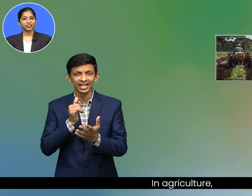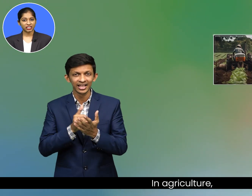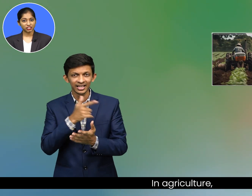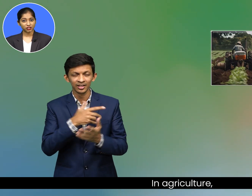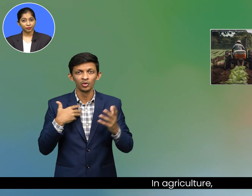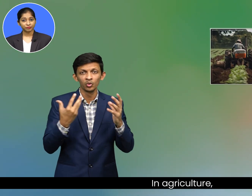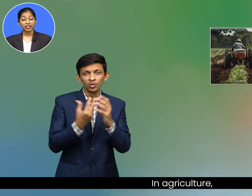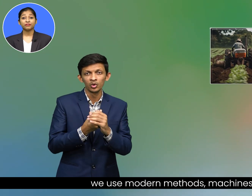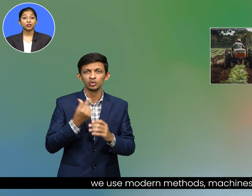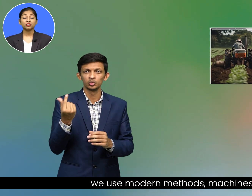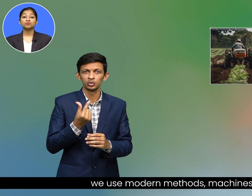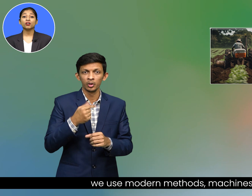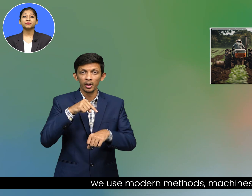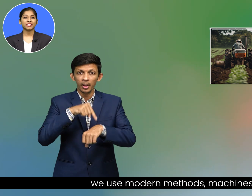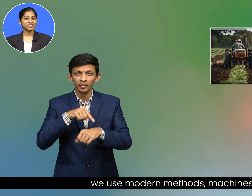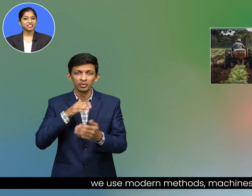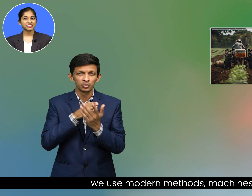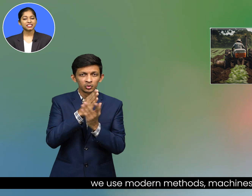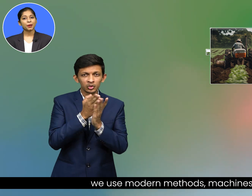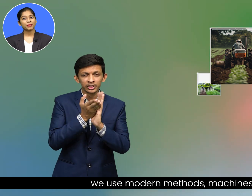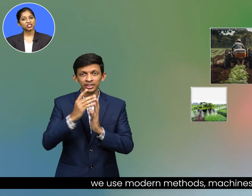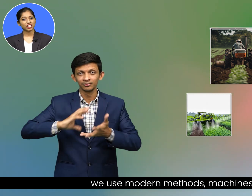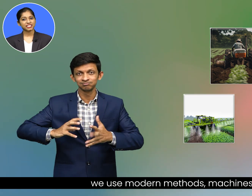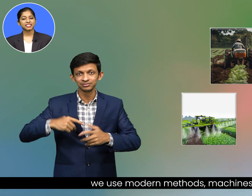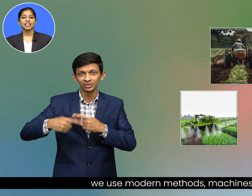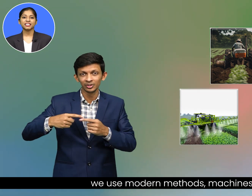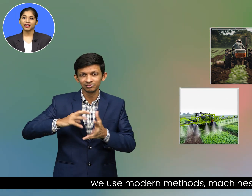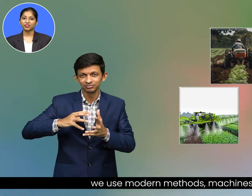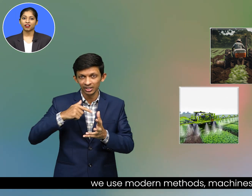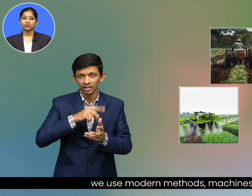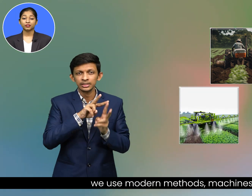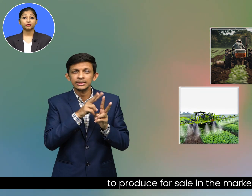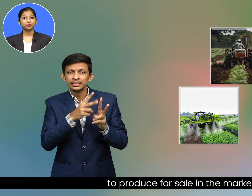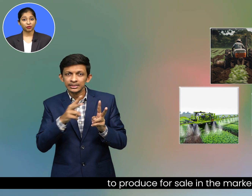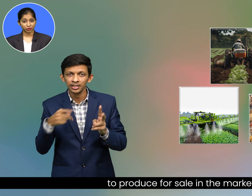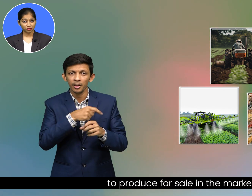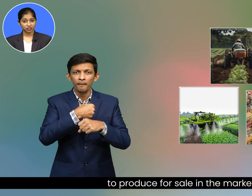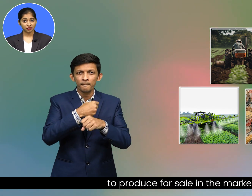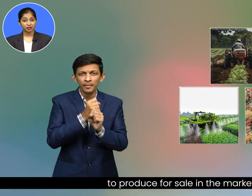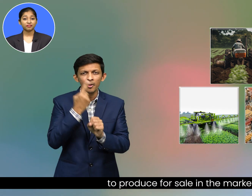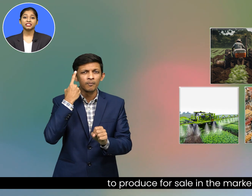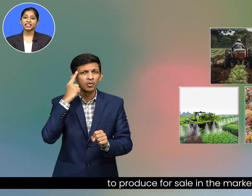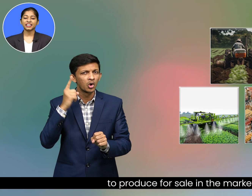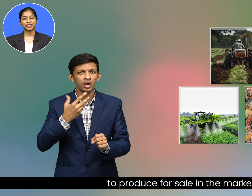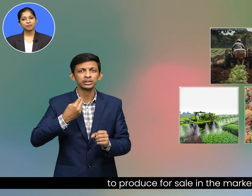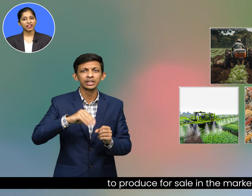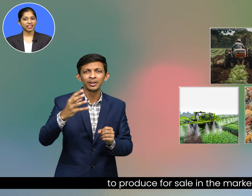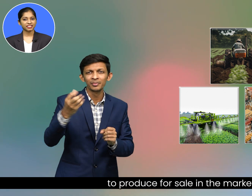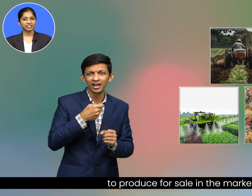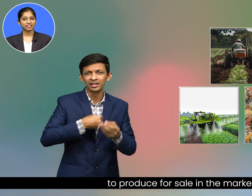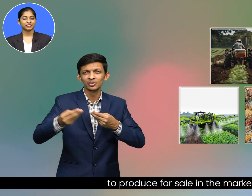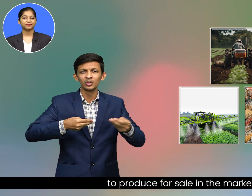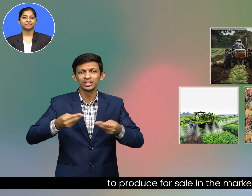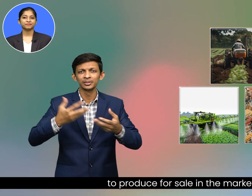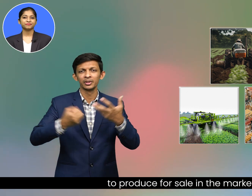In agriculture, we use modern methods, machines, etc. to produce for sale in the